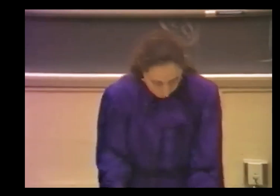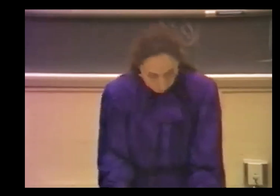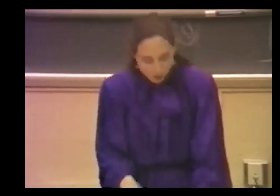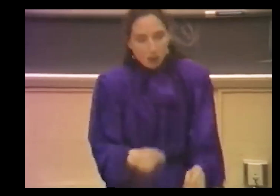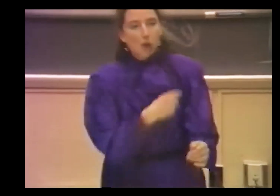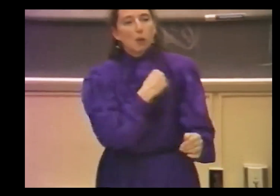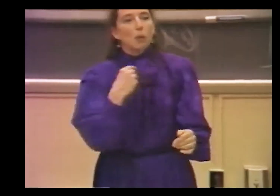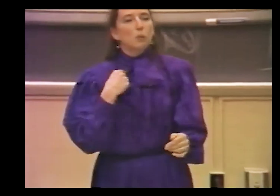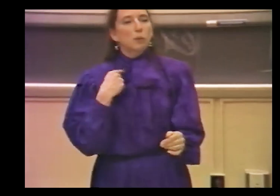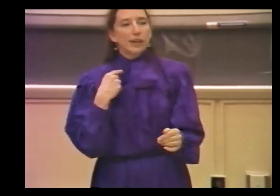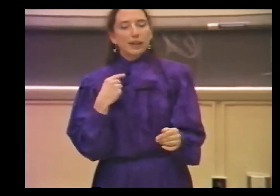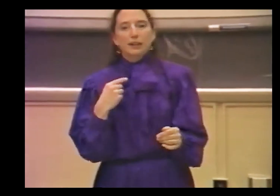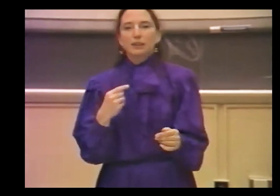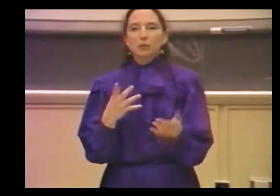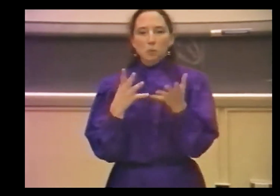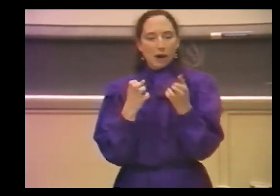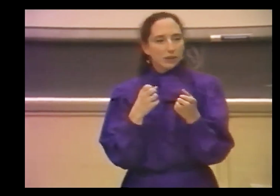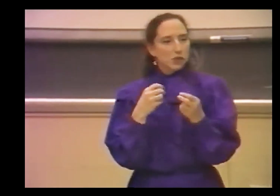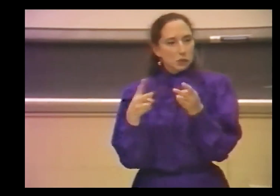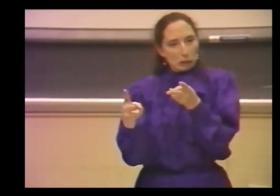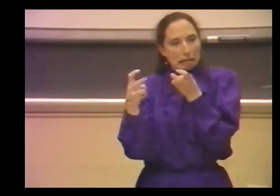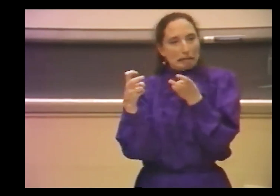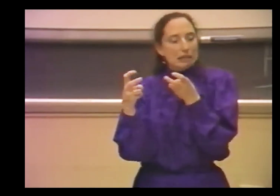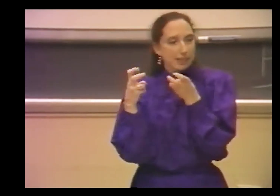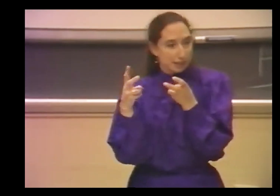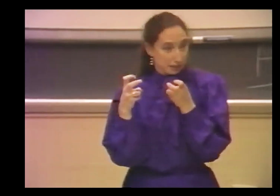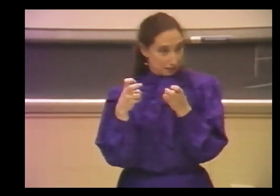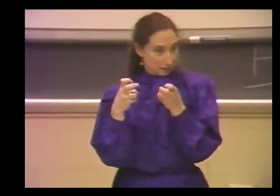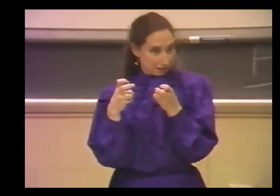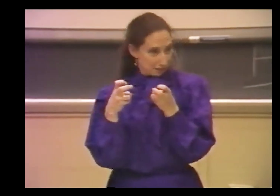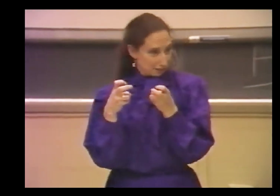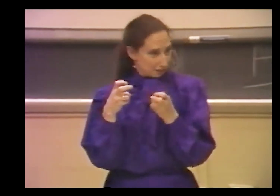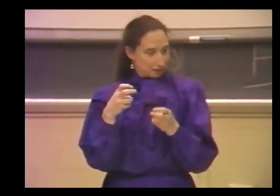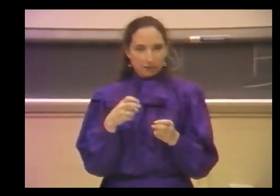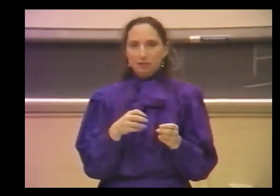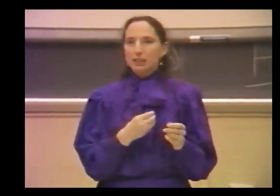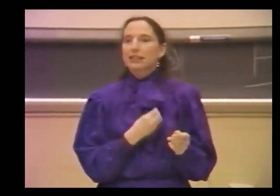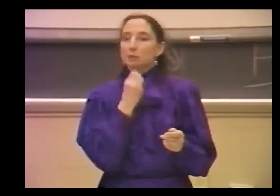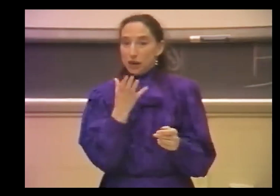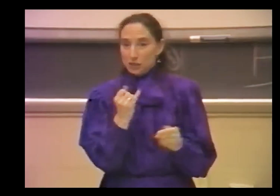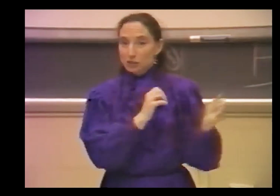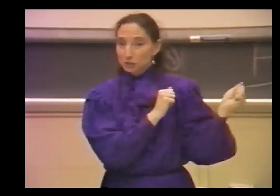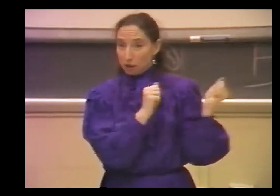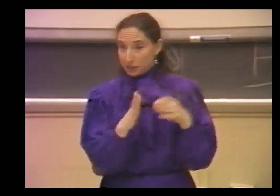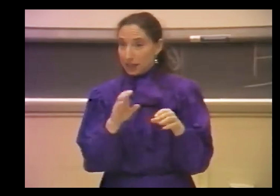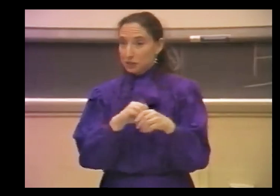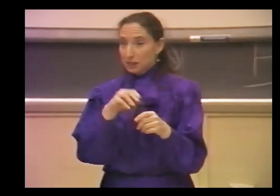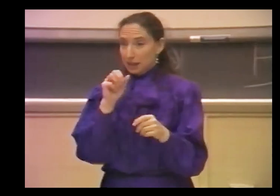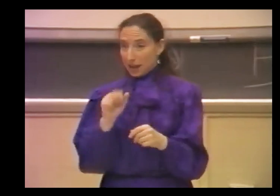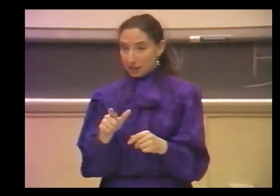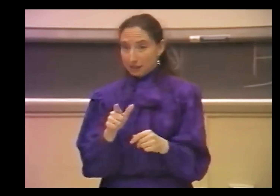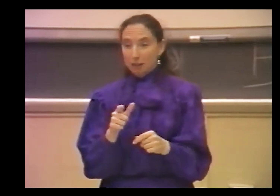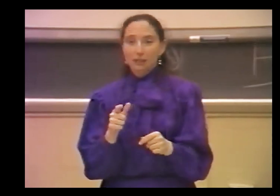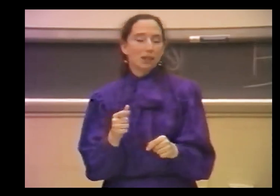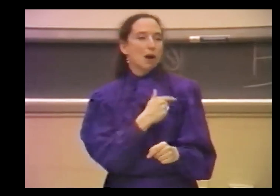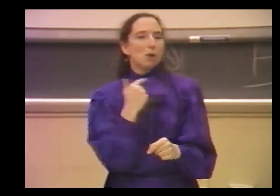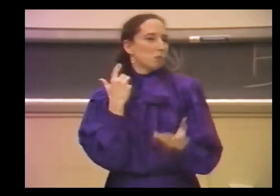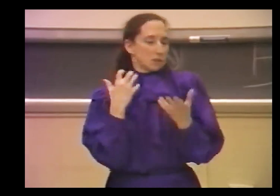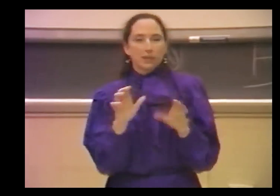Okay. We wanted to elicit expressions of causation in ASL. Didn't